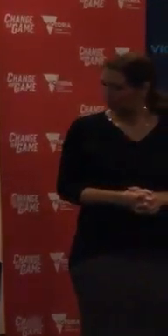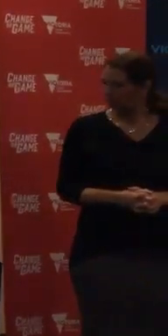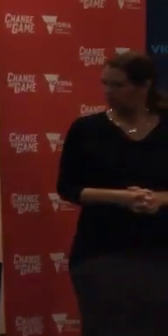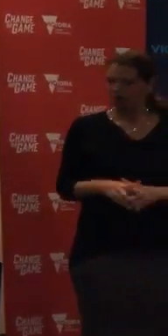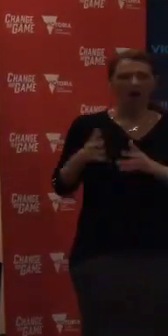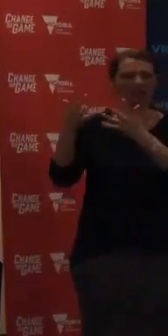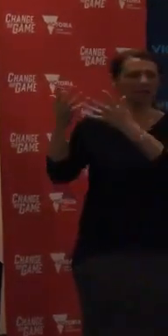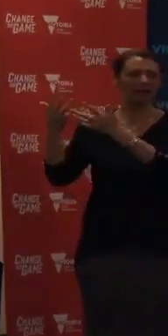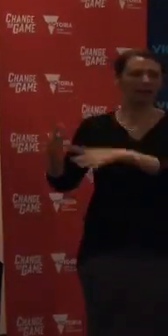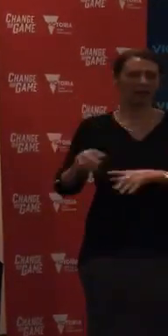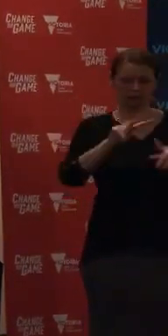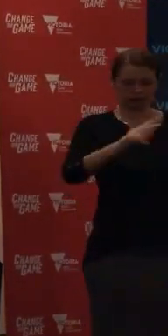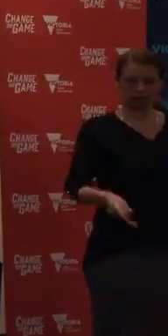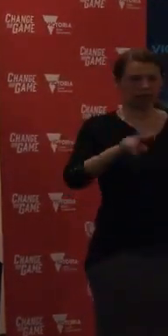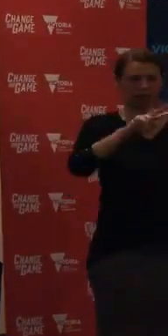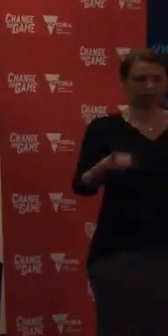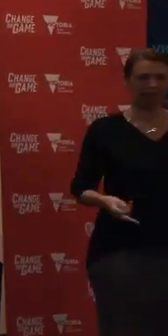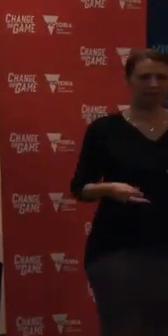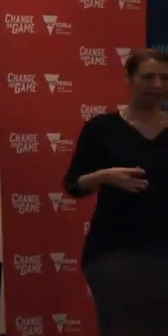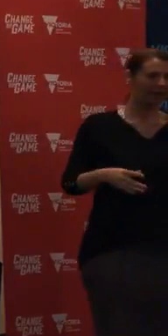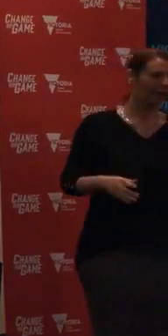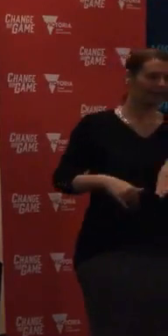I'm just going to leave that there because it's my last slide.